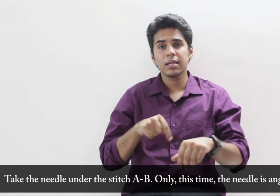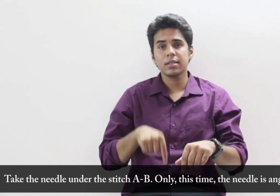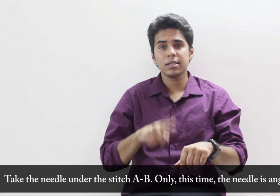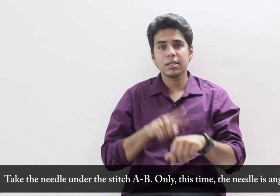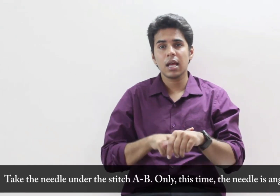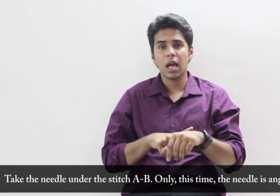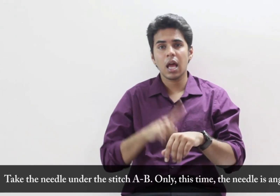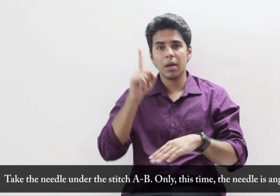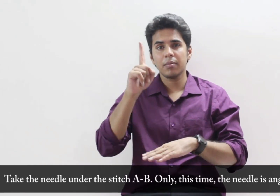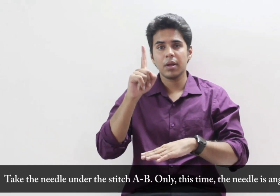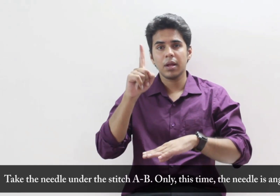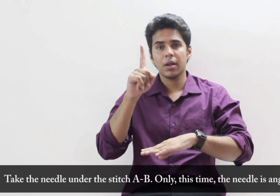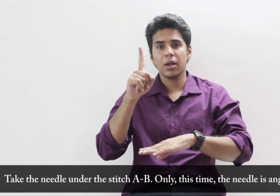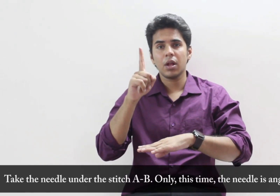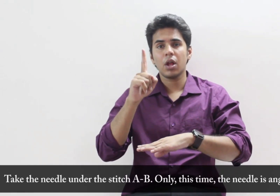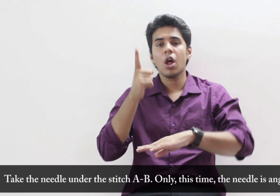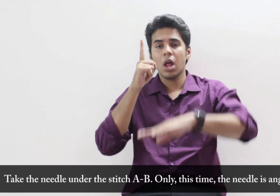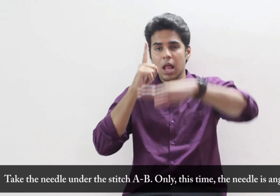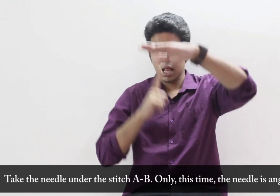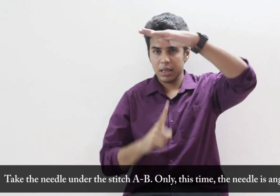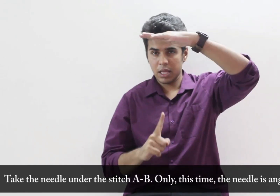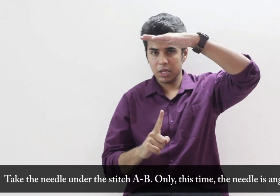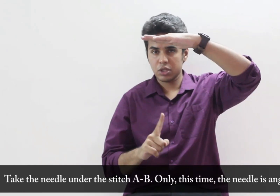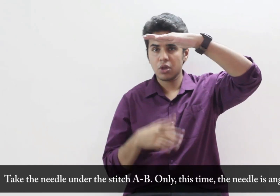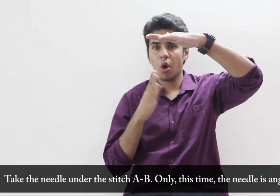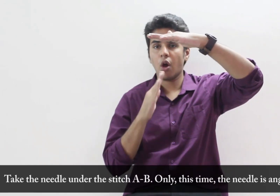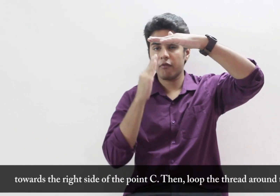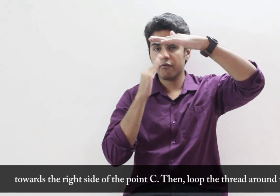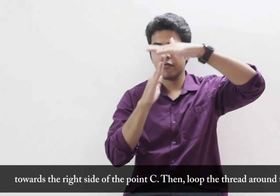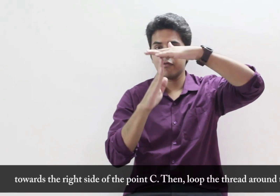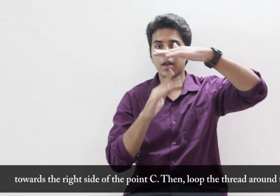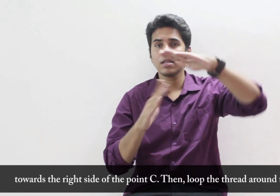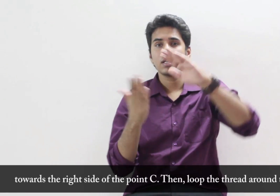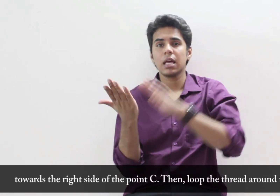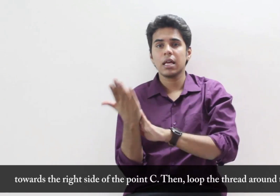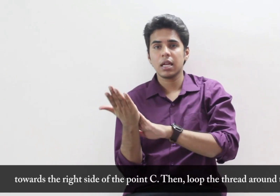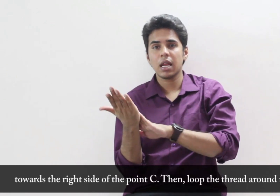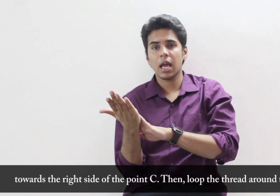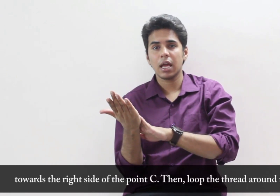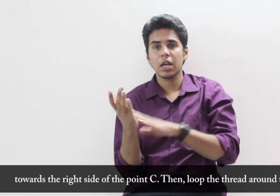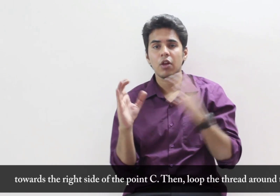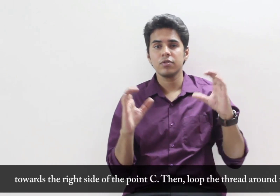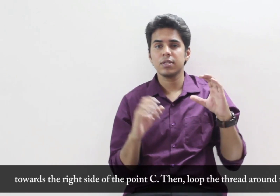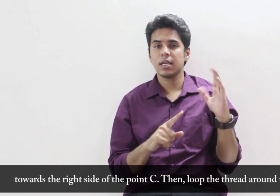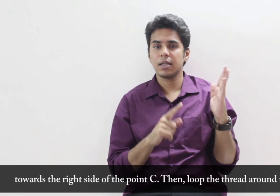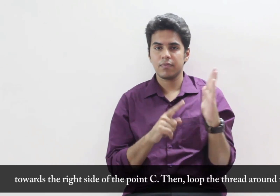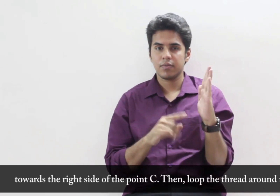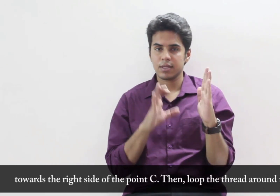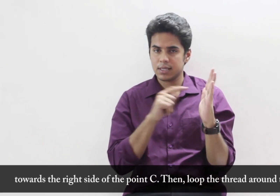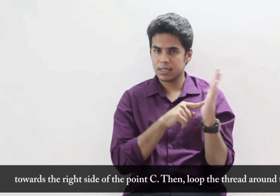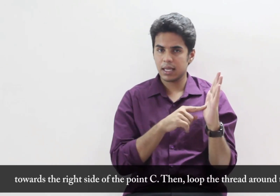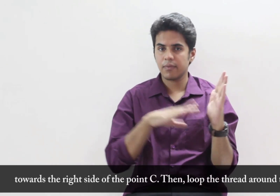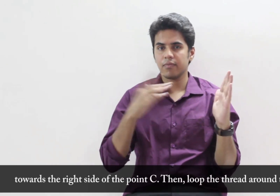towards the right side of the point C. Then loop the thread around the needle.